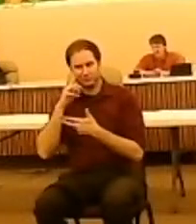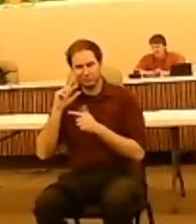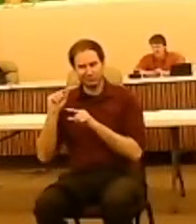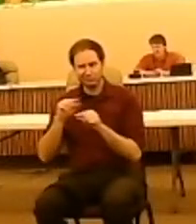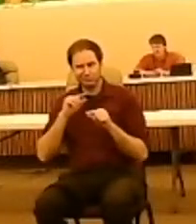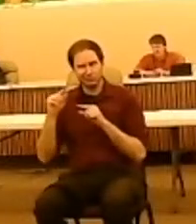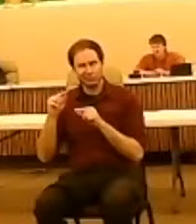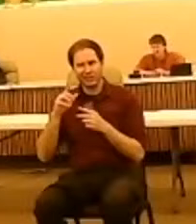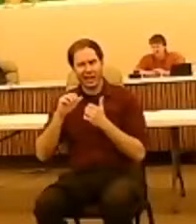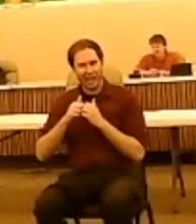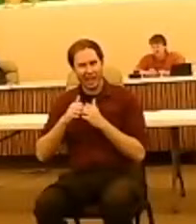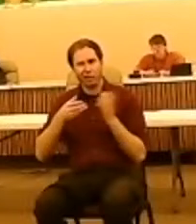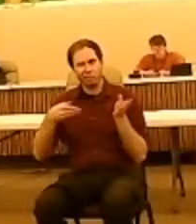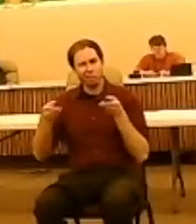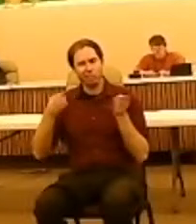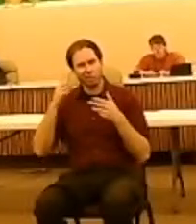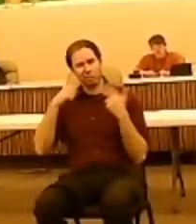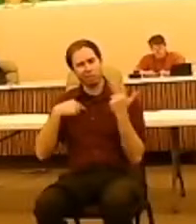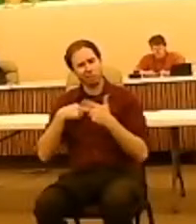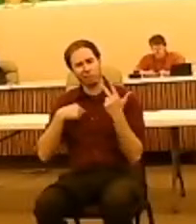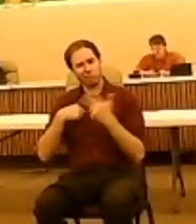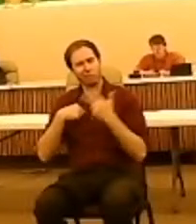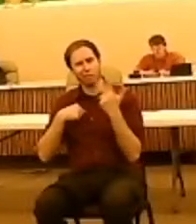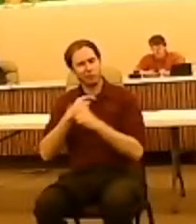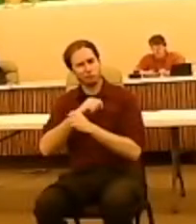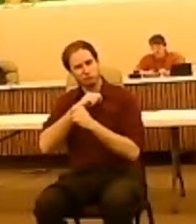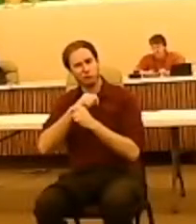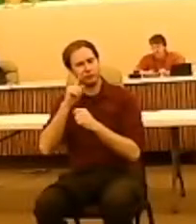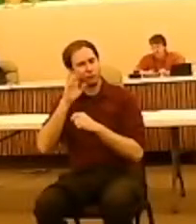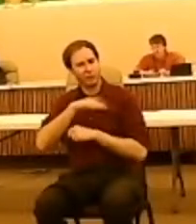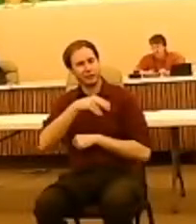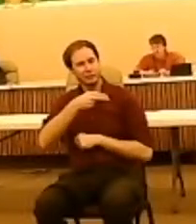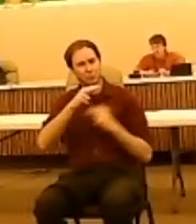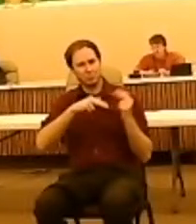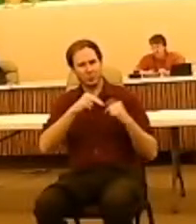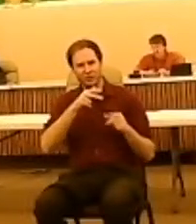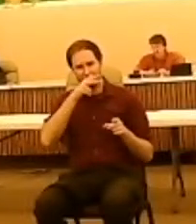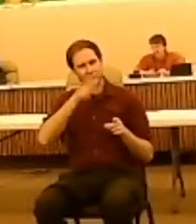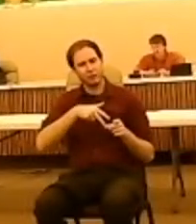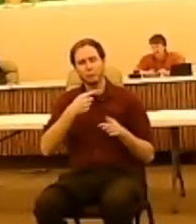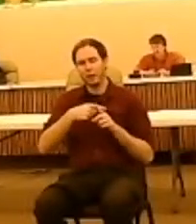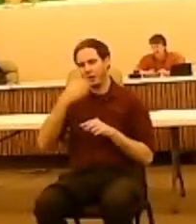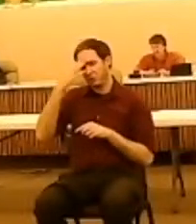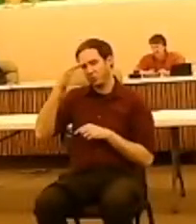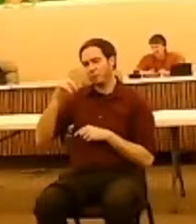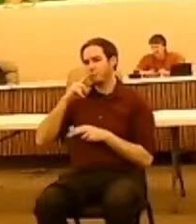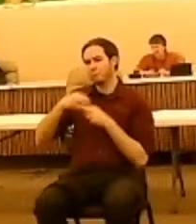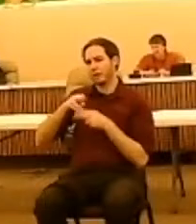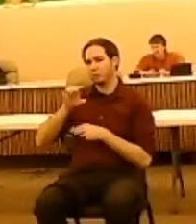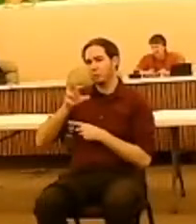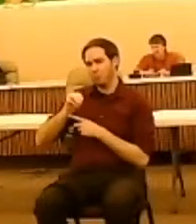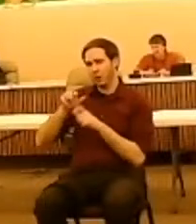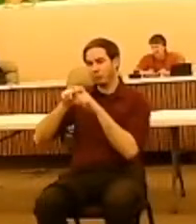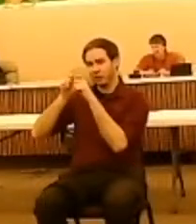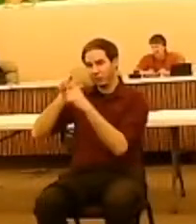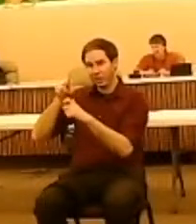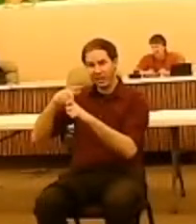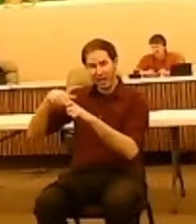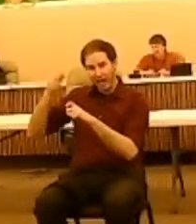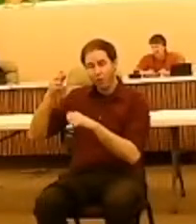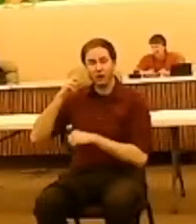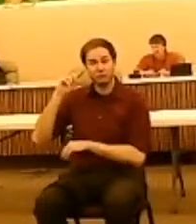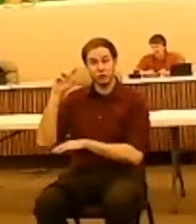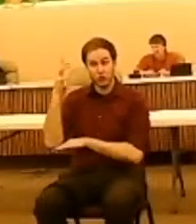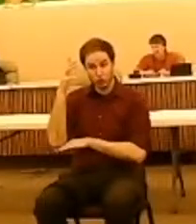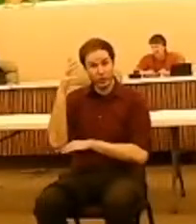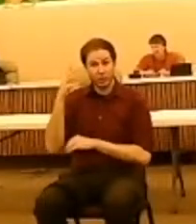you know, as Kevin mentioned, with the rumbling with the historical site buildings. And then I know they were concerned with the height of the berms. And the other concern was as the trees